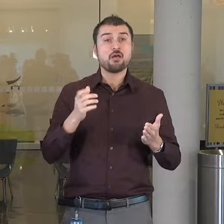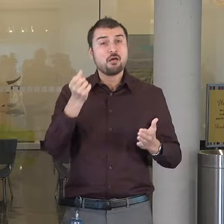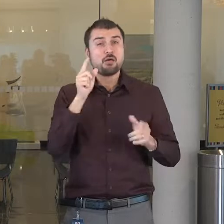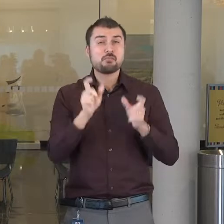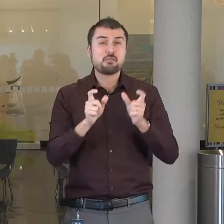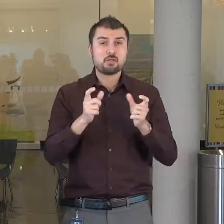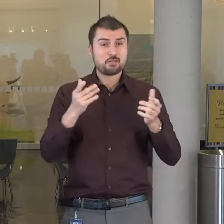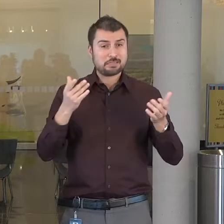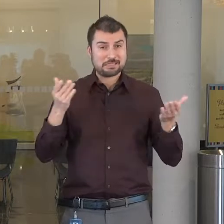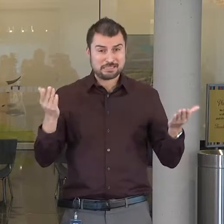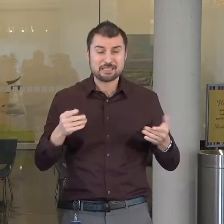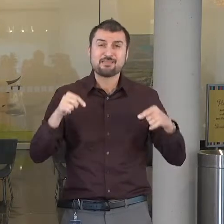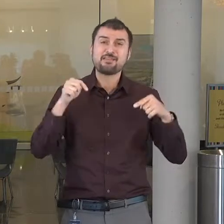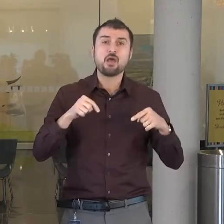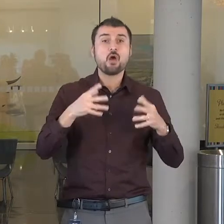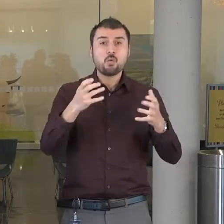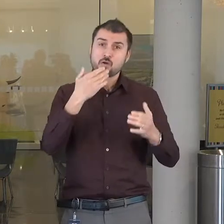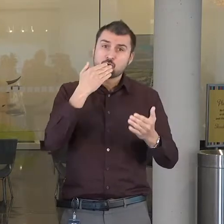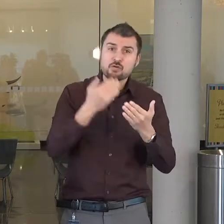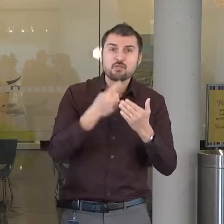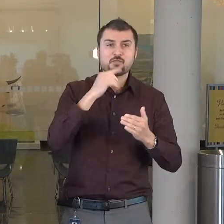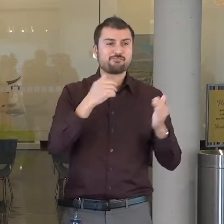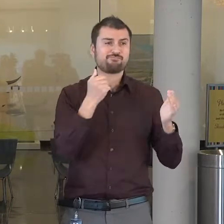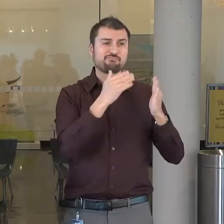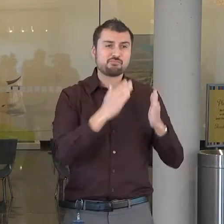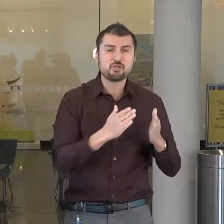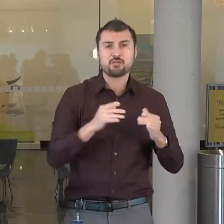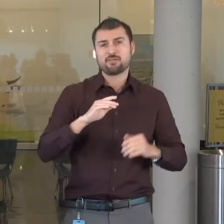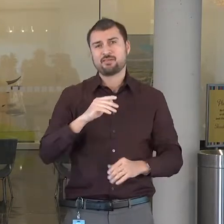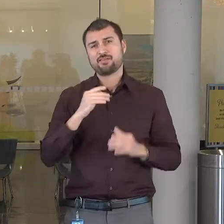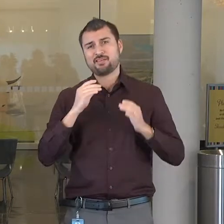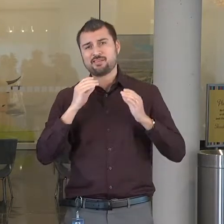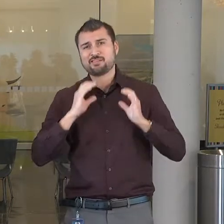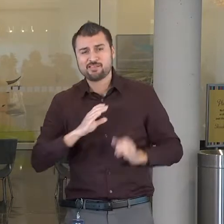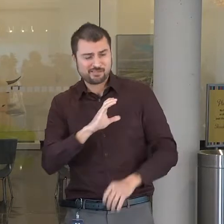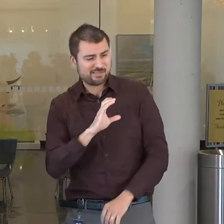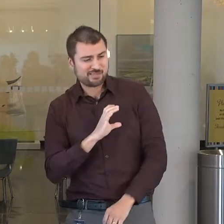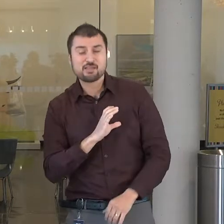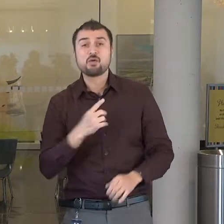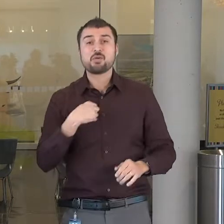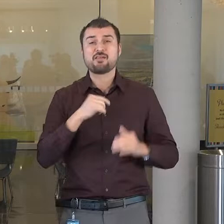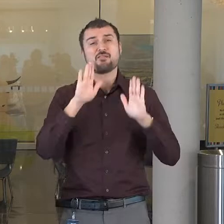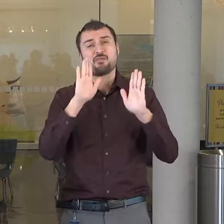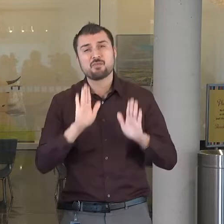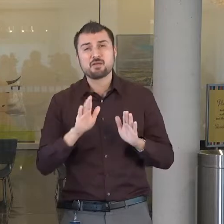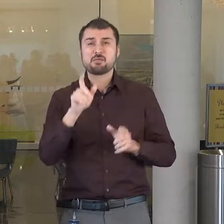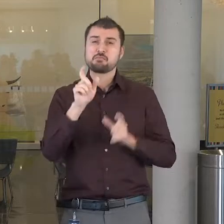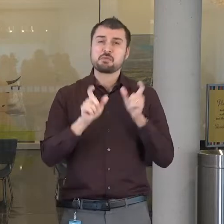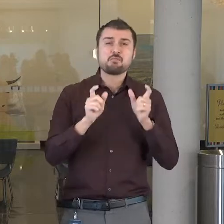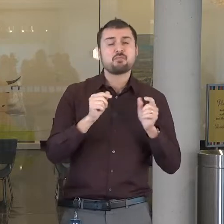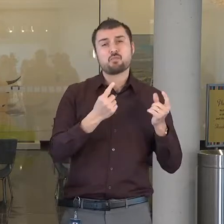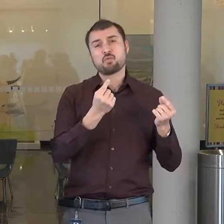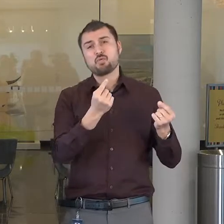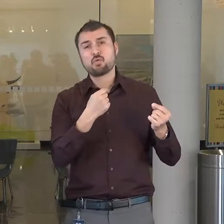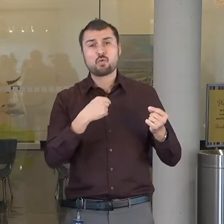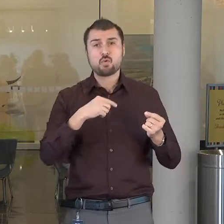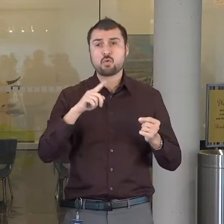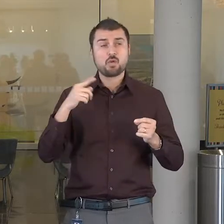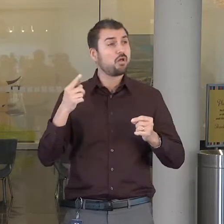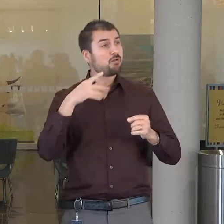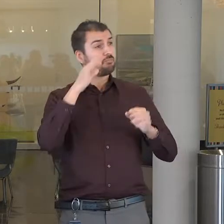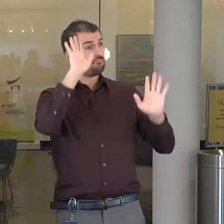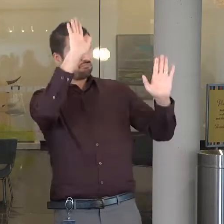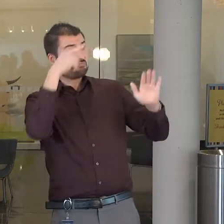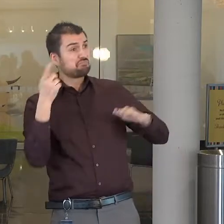want good for their neighbors and citizens. And so we have wonderful patrons who step forward to help us with